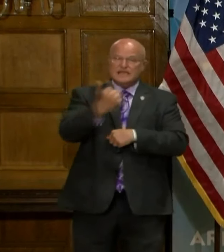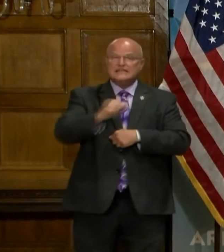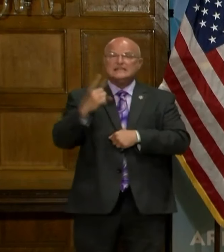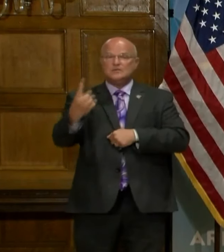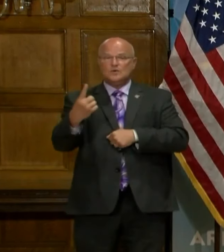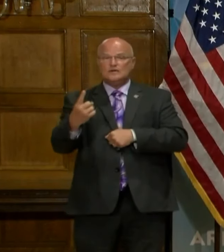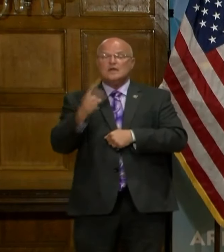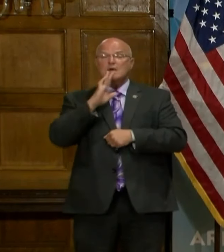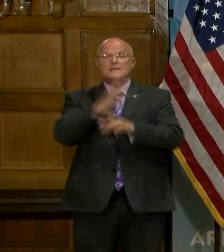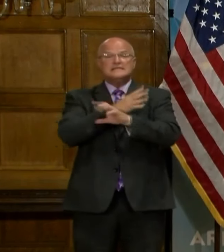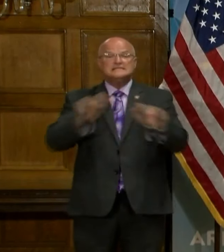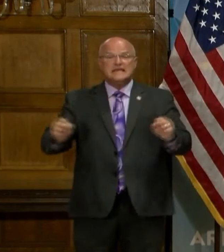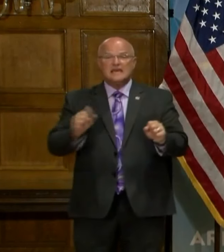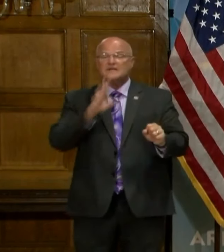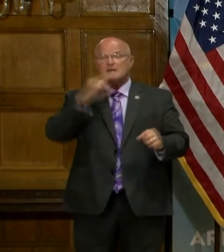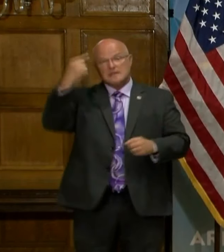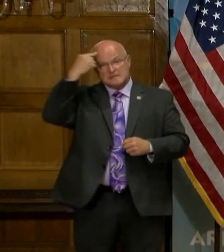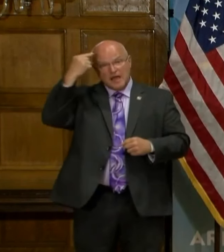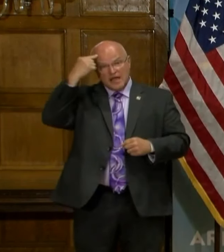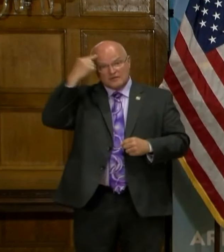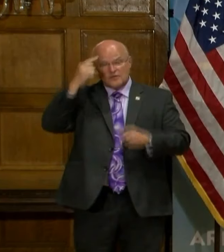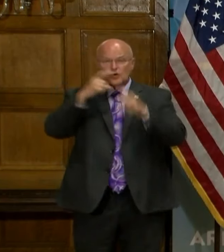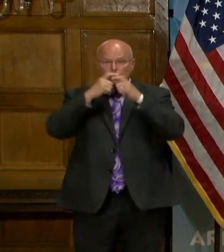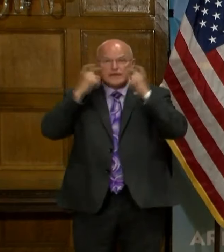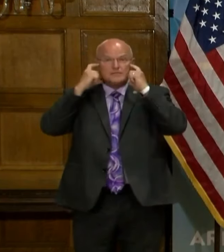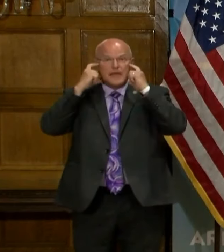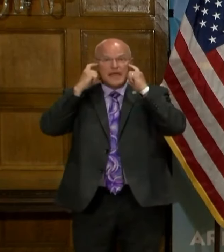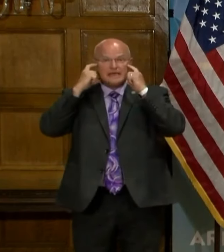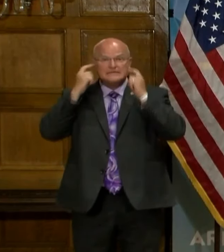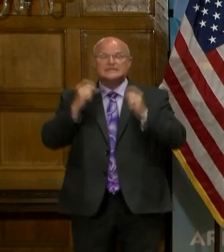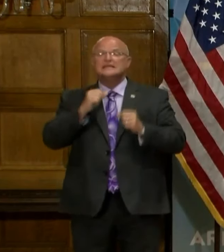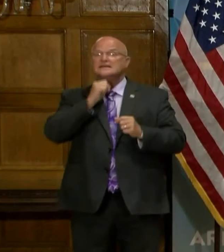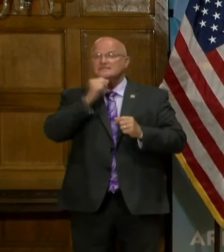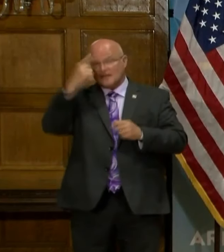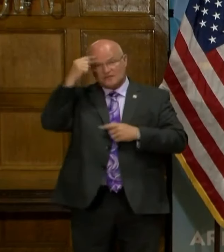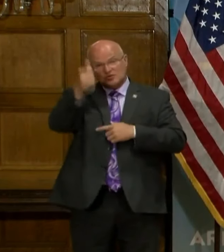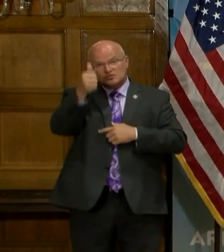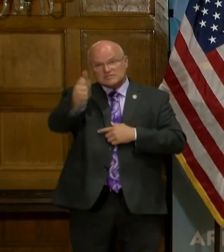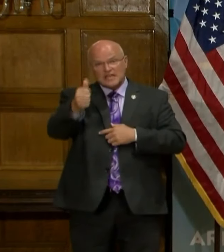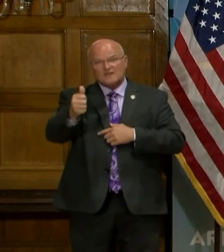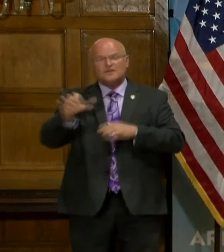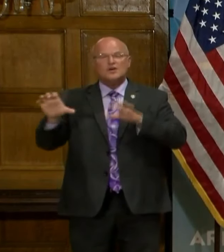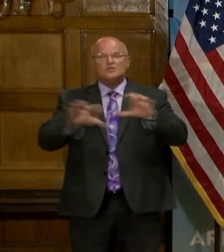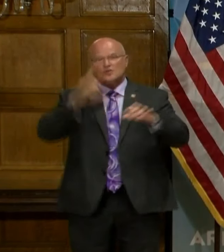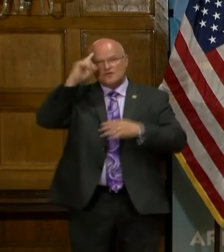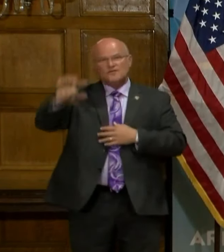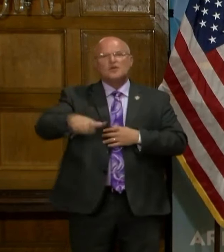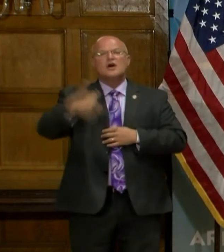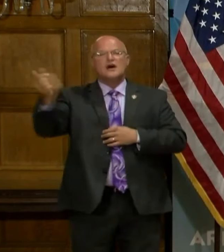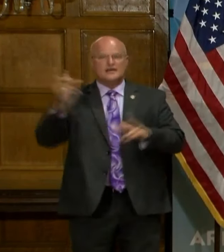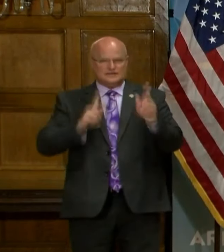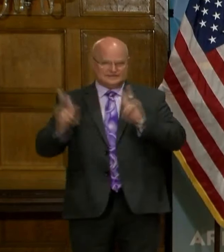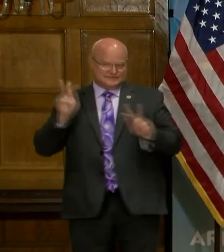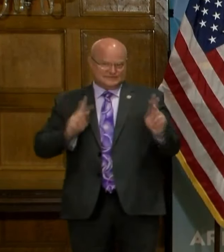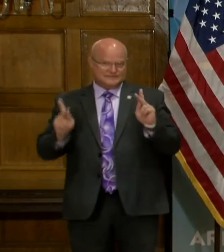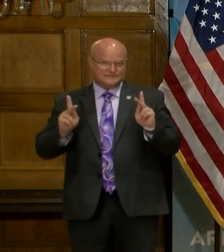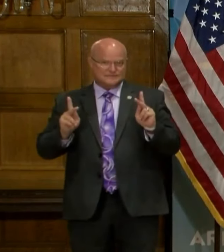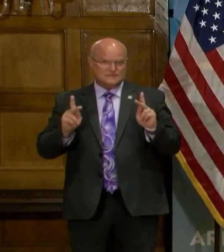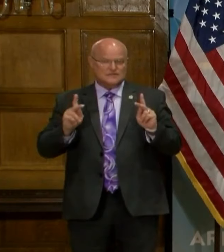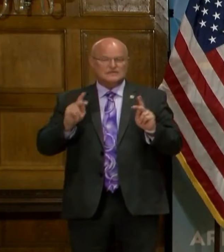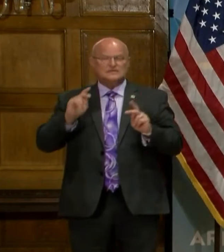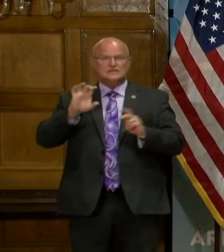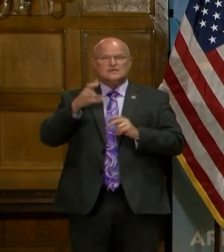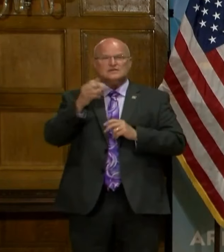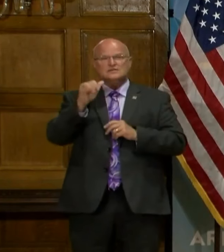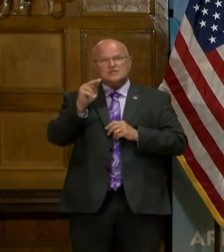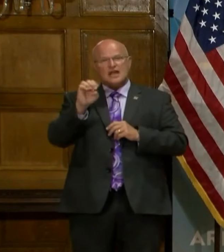anyone. So be safe and be mindful. Wear your mask. If not for yourself, do it for others. And so,